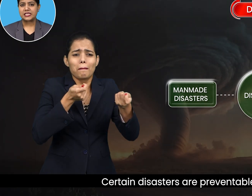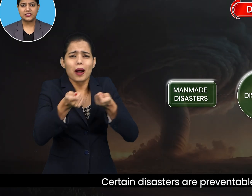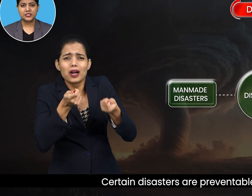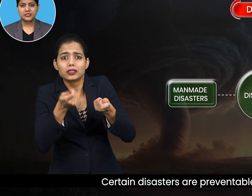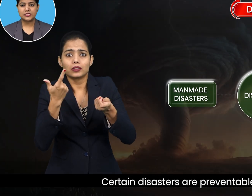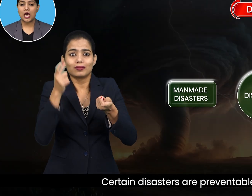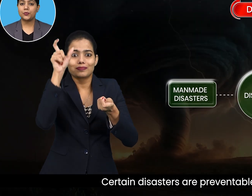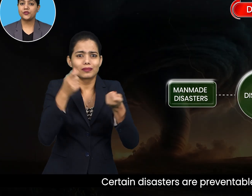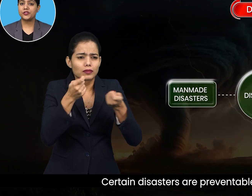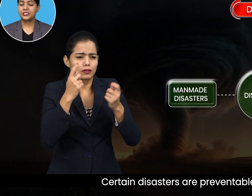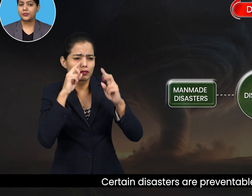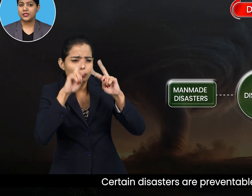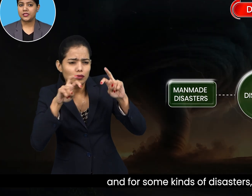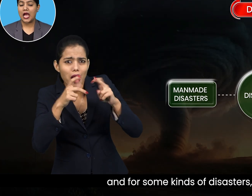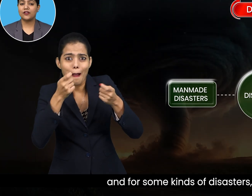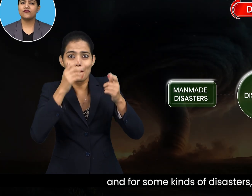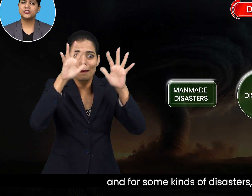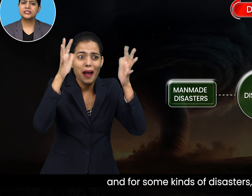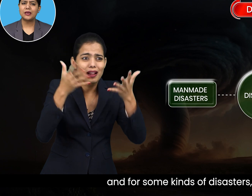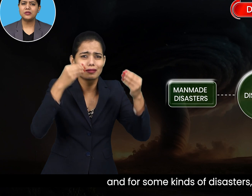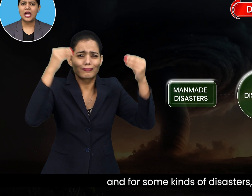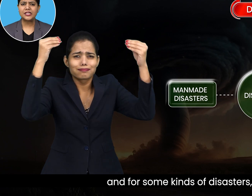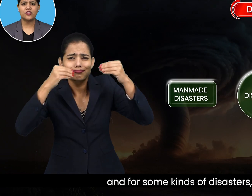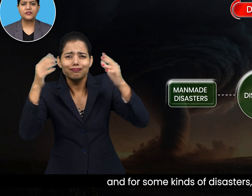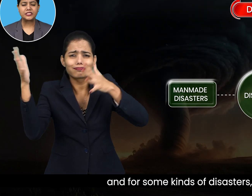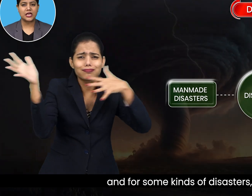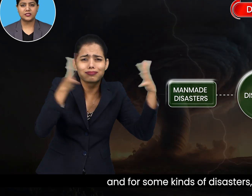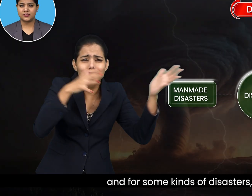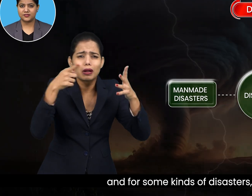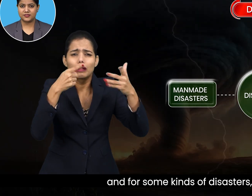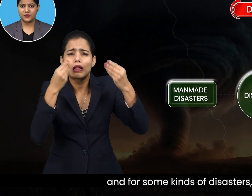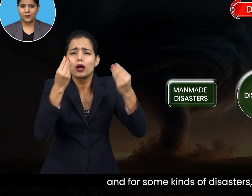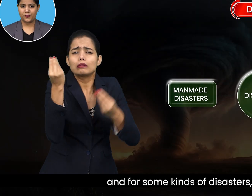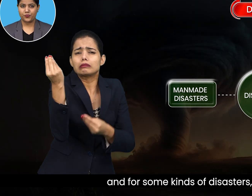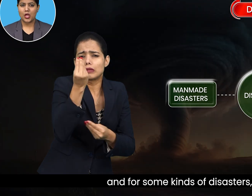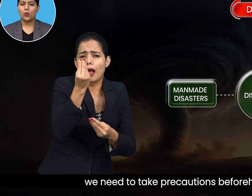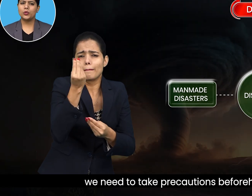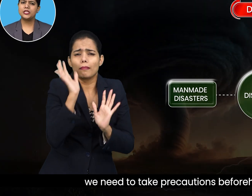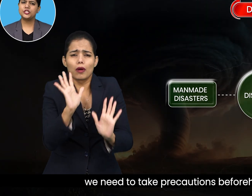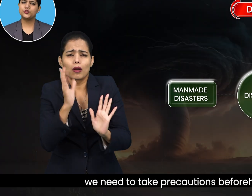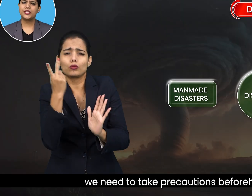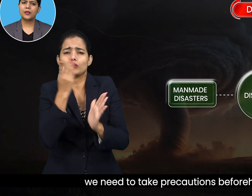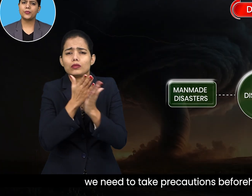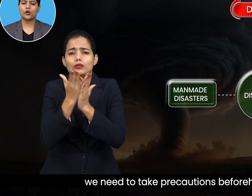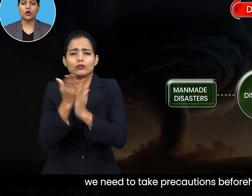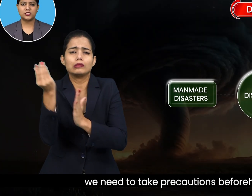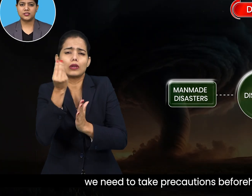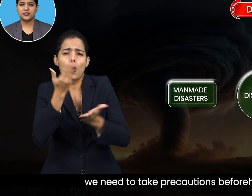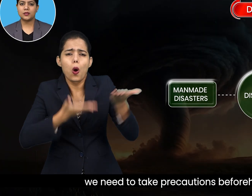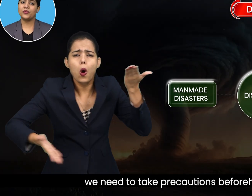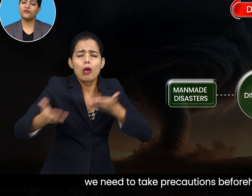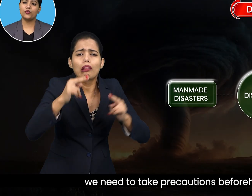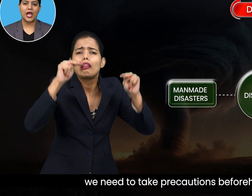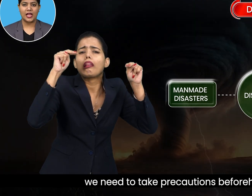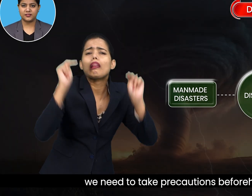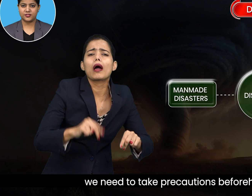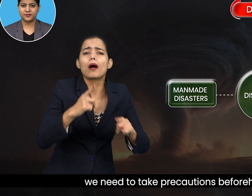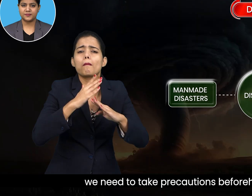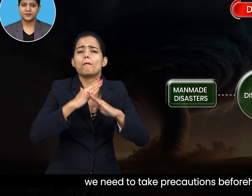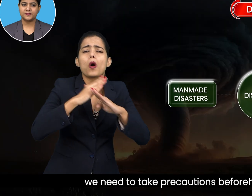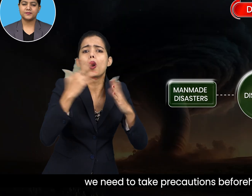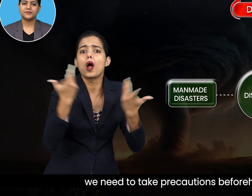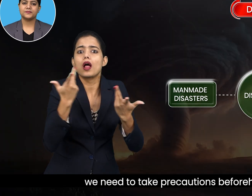Certain disasters are preventable, and for some kinds of disasters, we need to take precautions